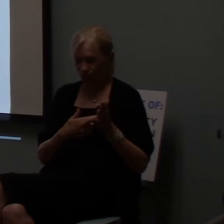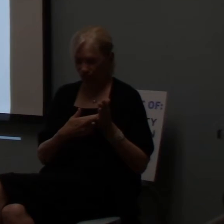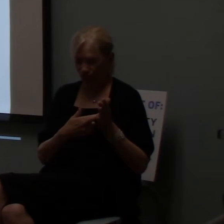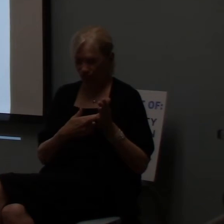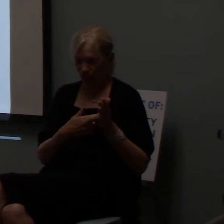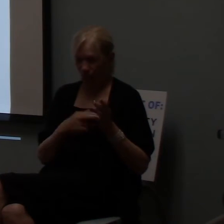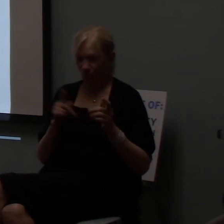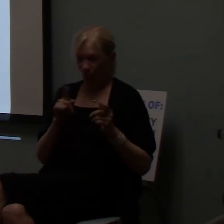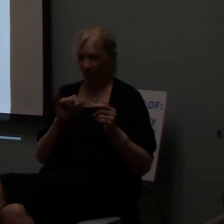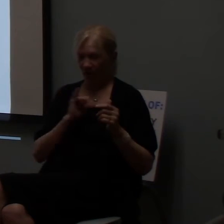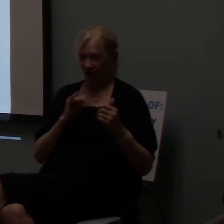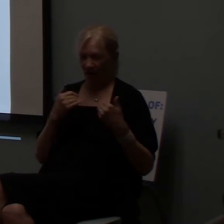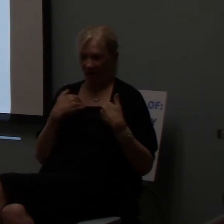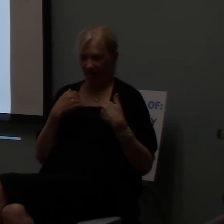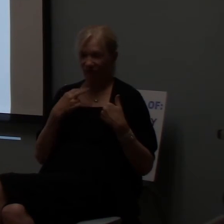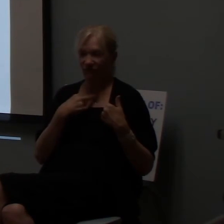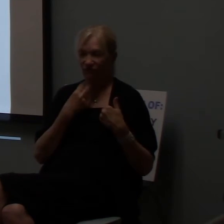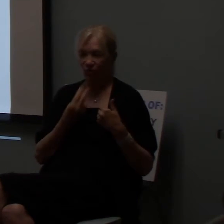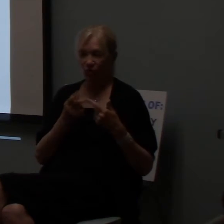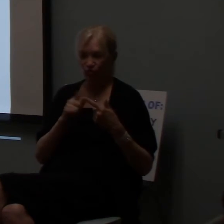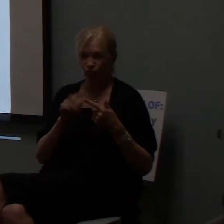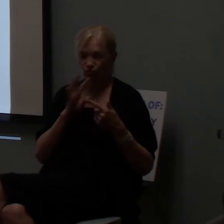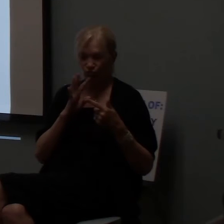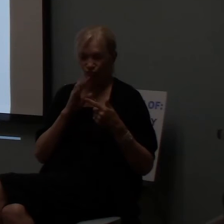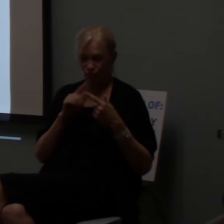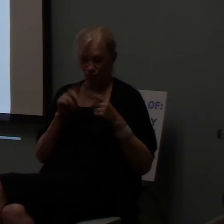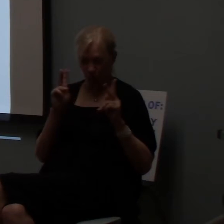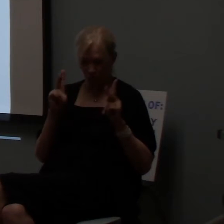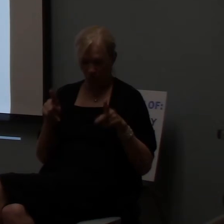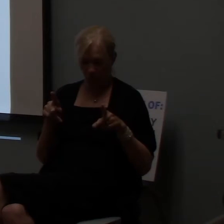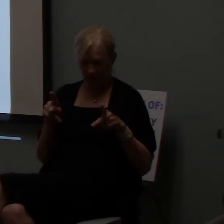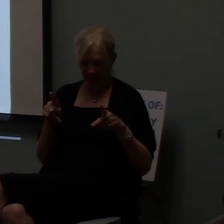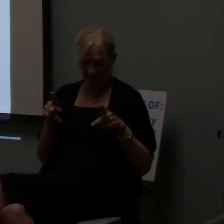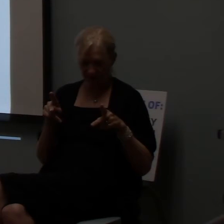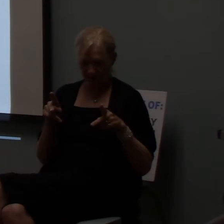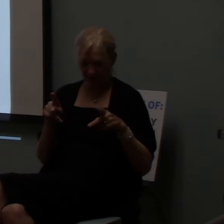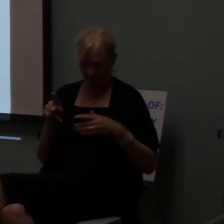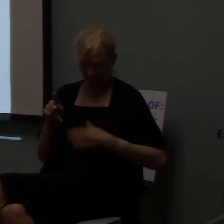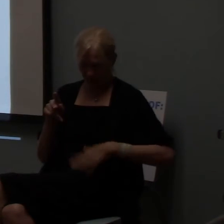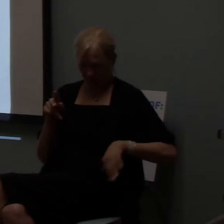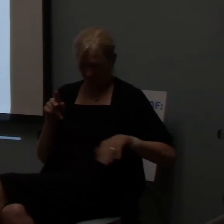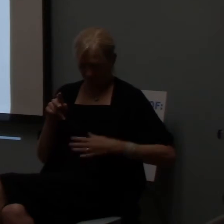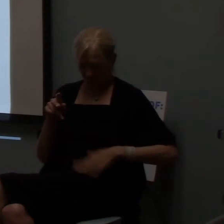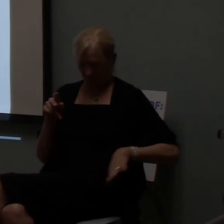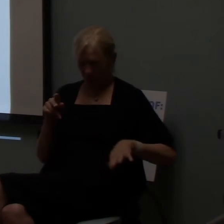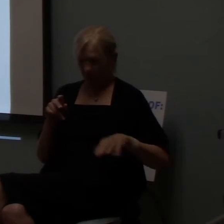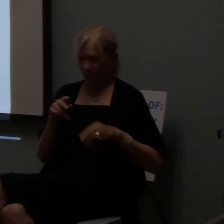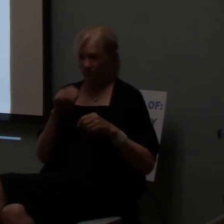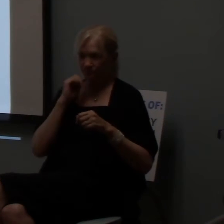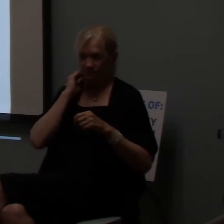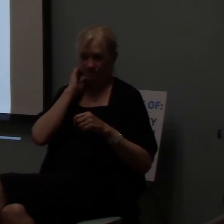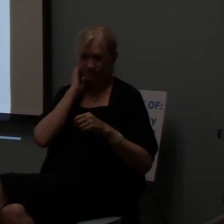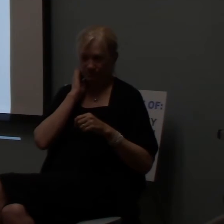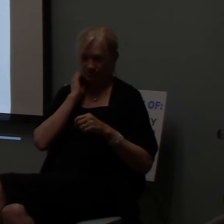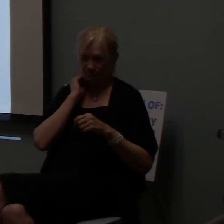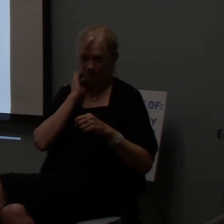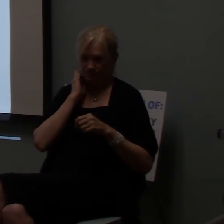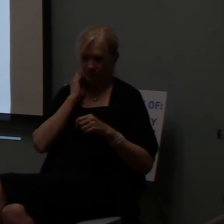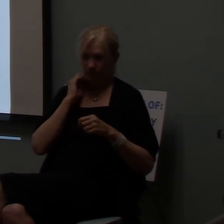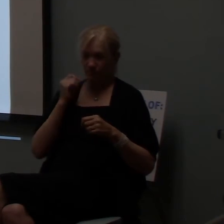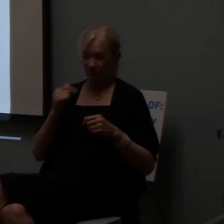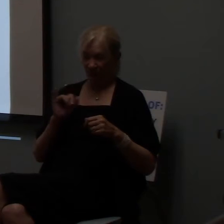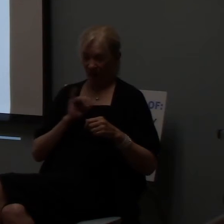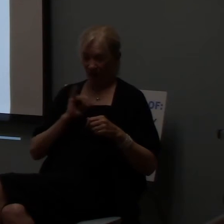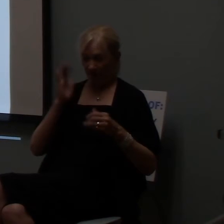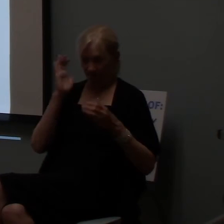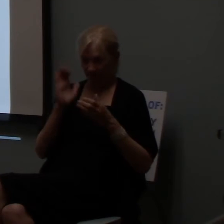a voice to talk to the person who is representing me. So we would like, I